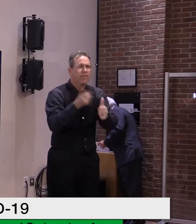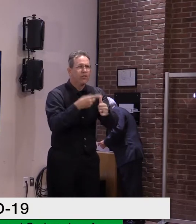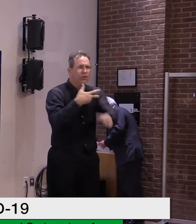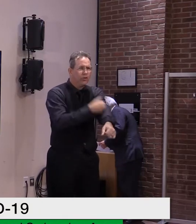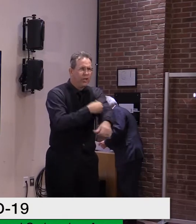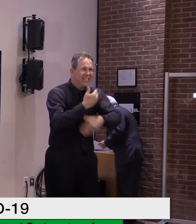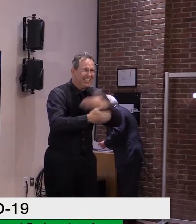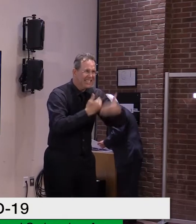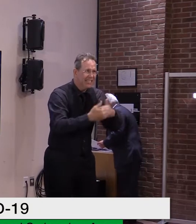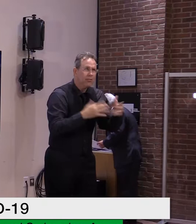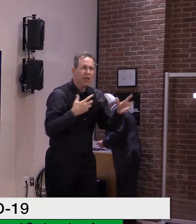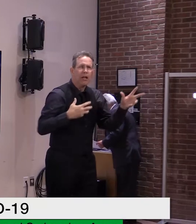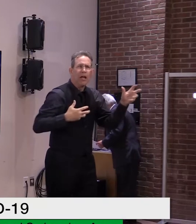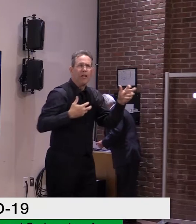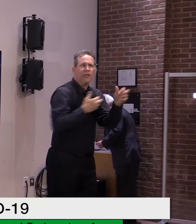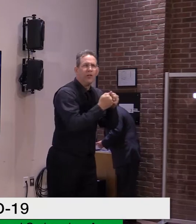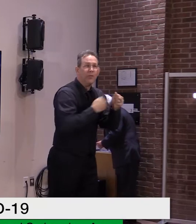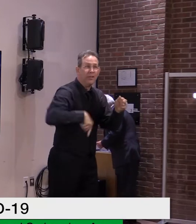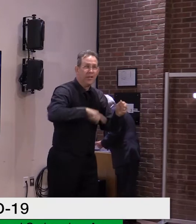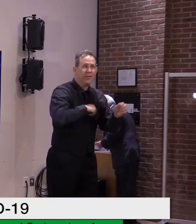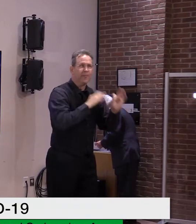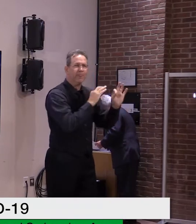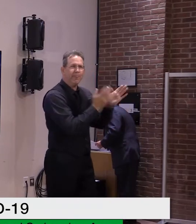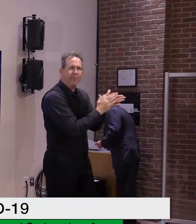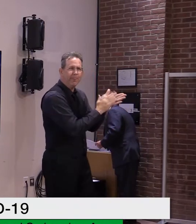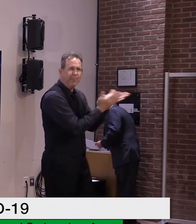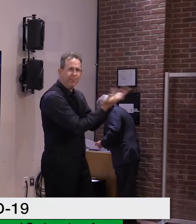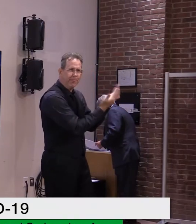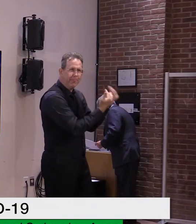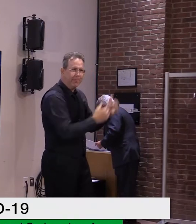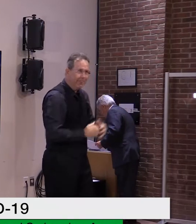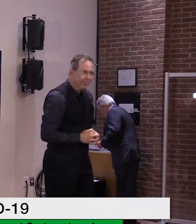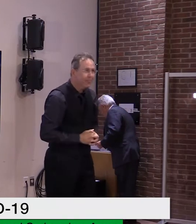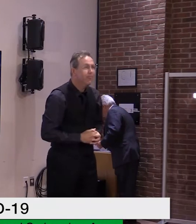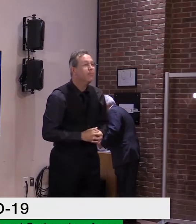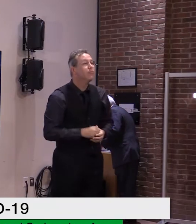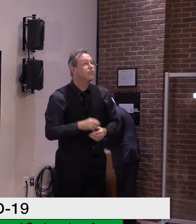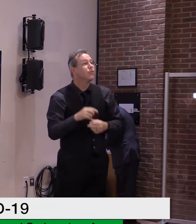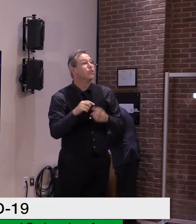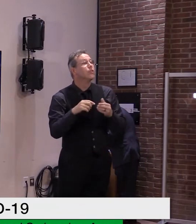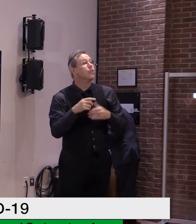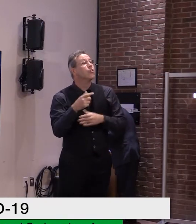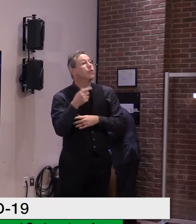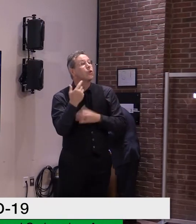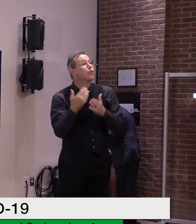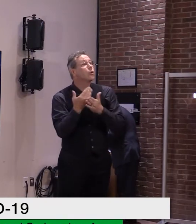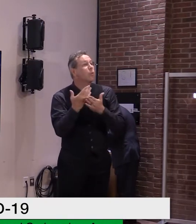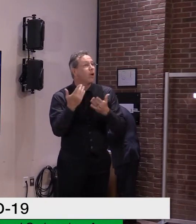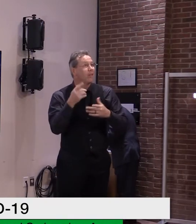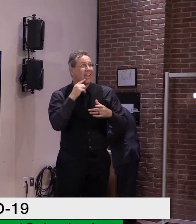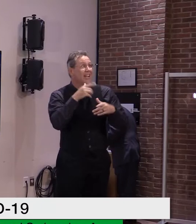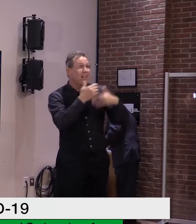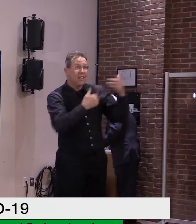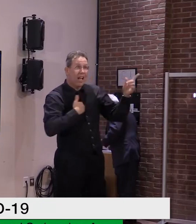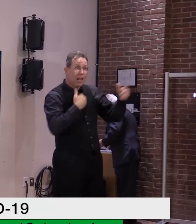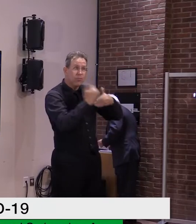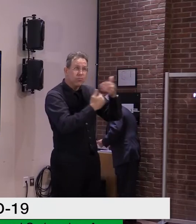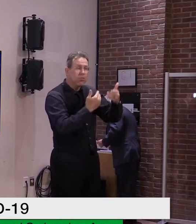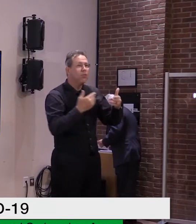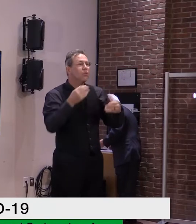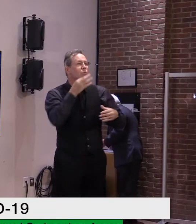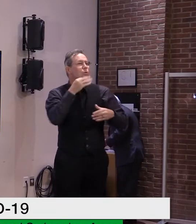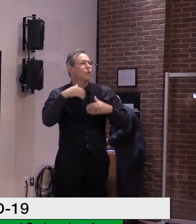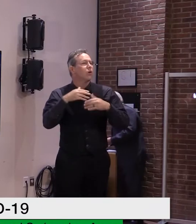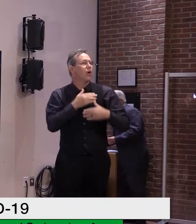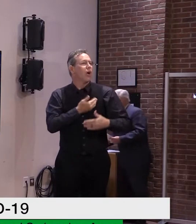all spell good news for the reopening of the U.S.-Canadian border, hopefully in the near future. And at this time, I would